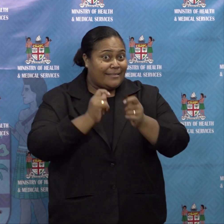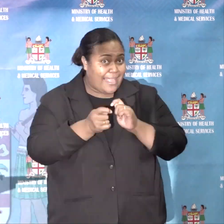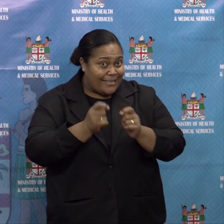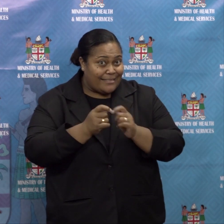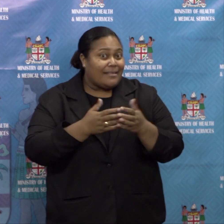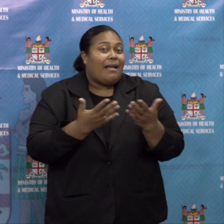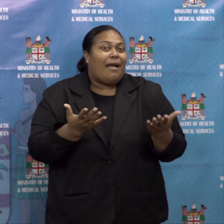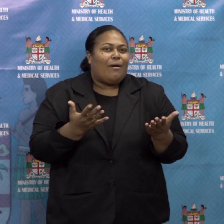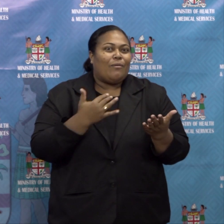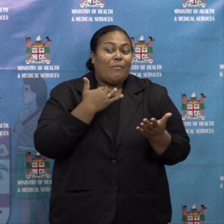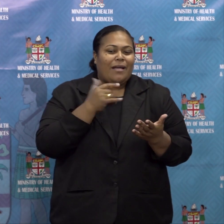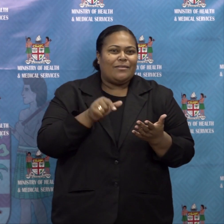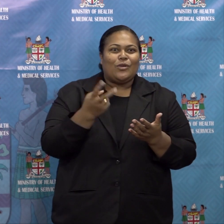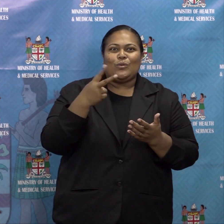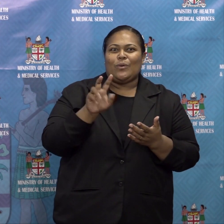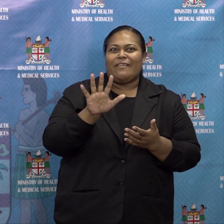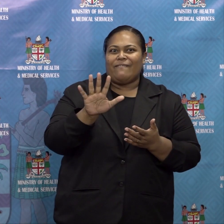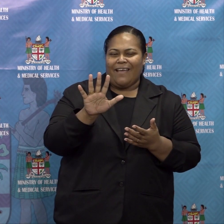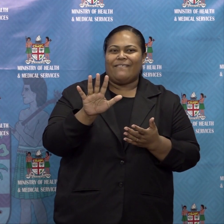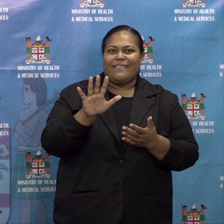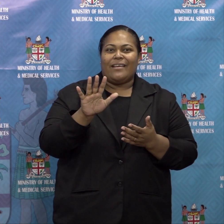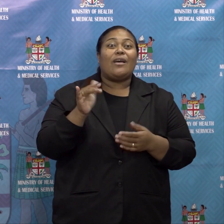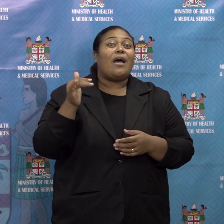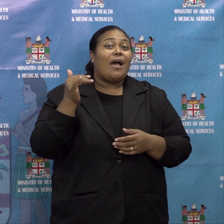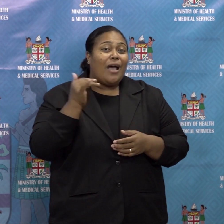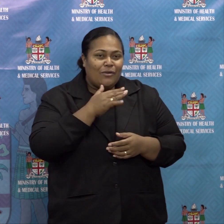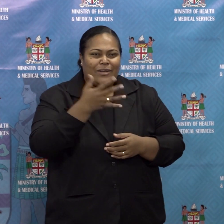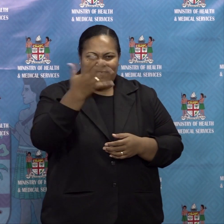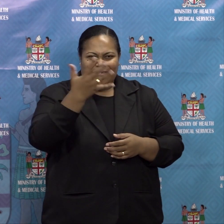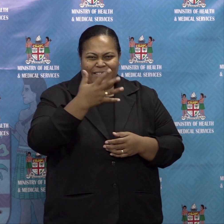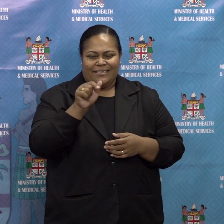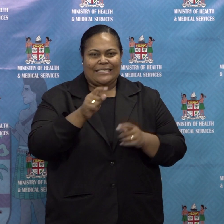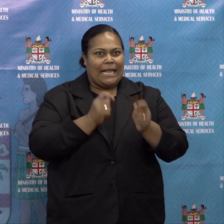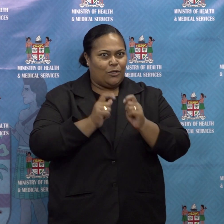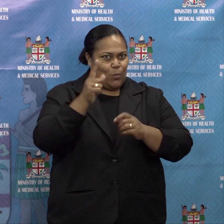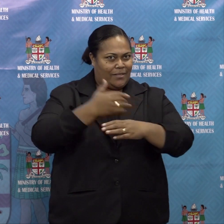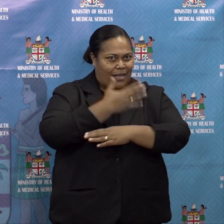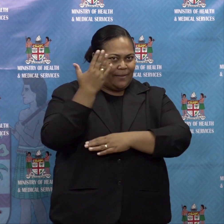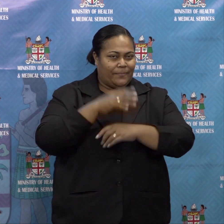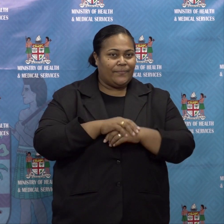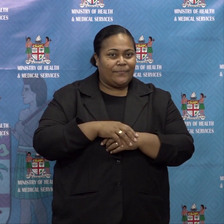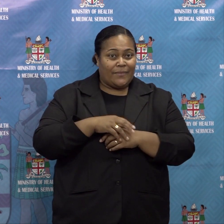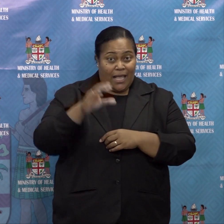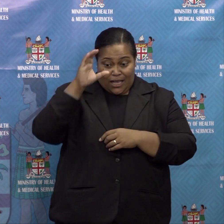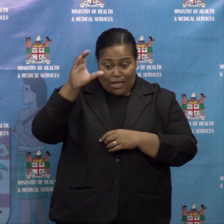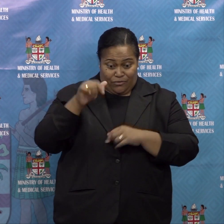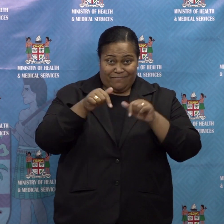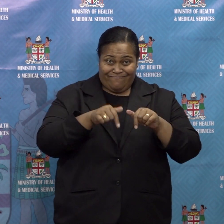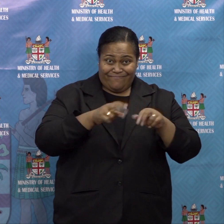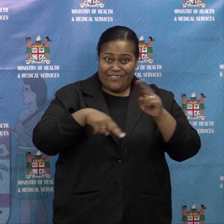last 7 days has been 2,515 tests per day. At the national level, we're testing at an average